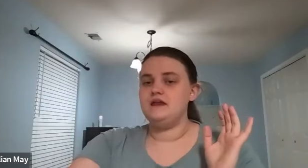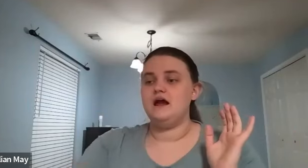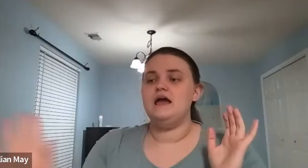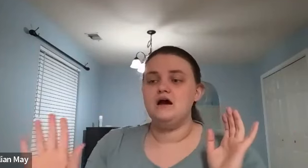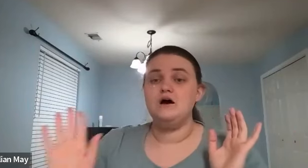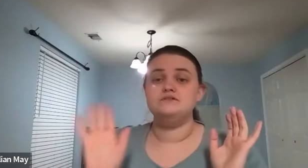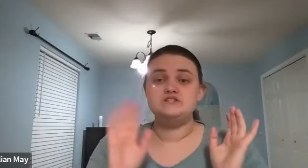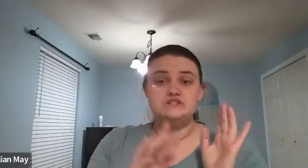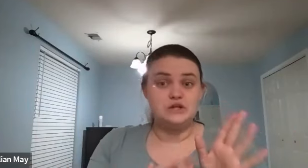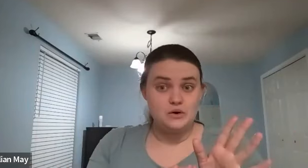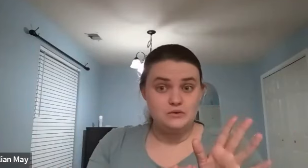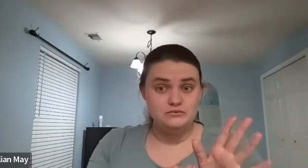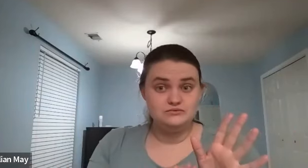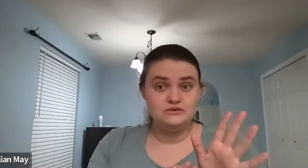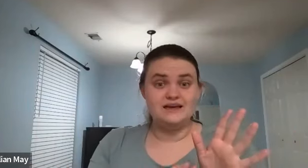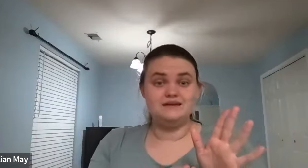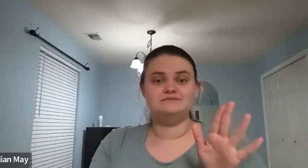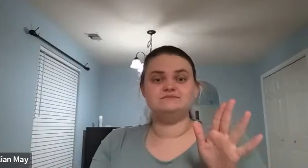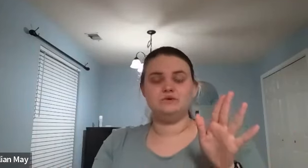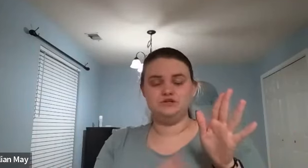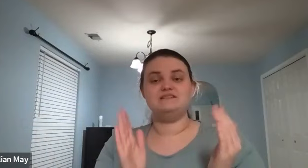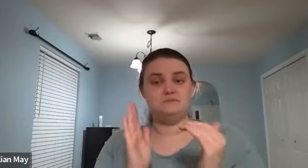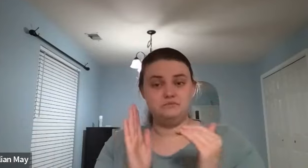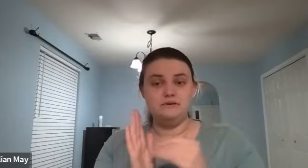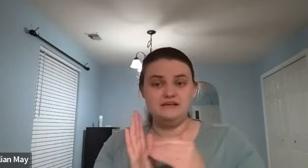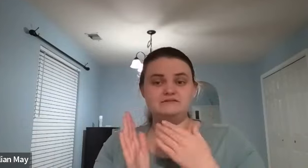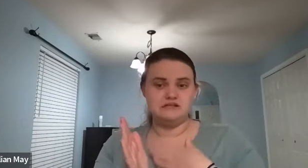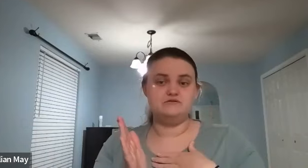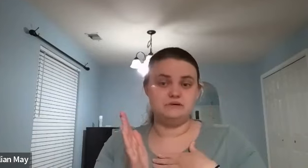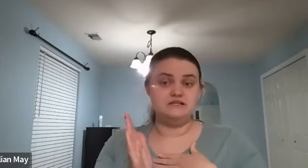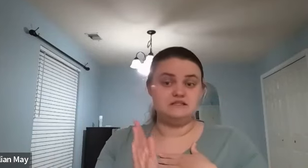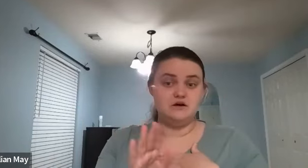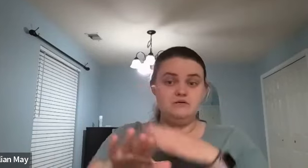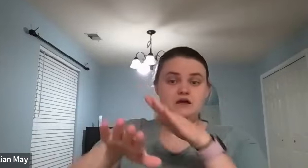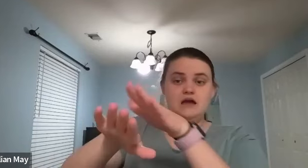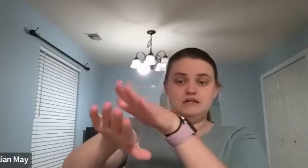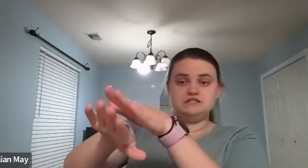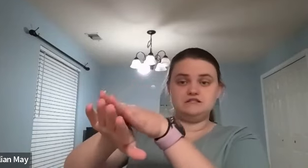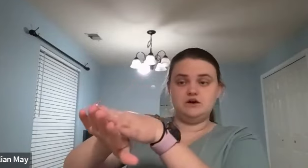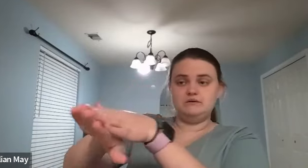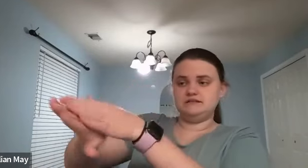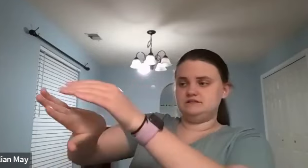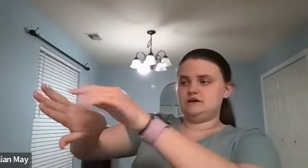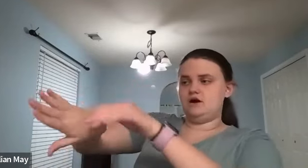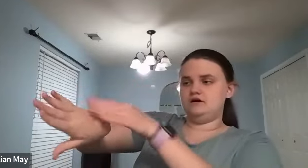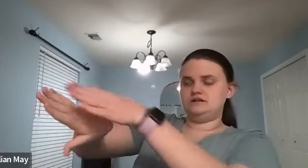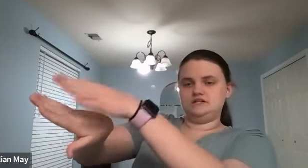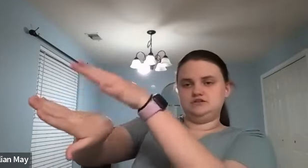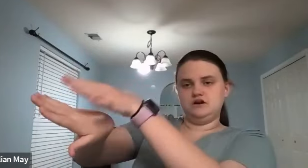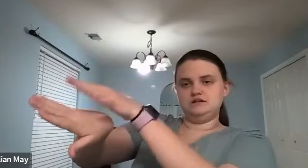I have slow, like when you're saying like repeat, please repeat slow. And slow is your